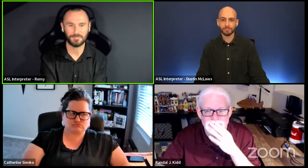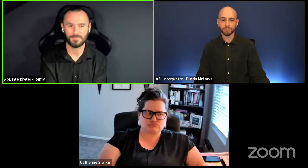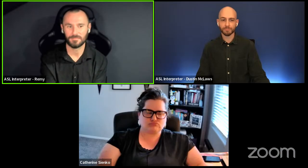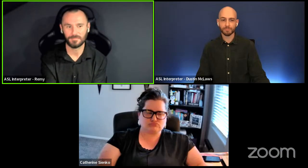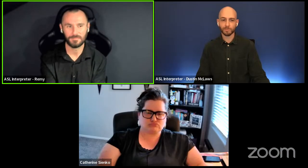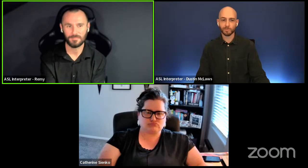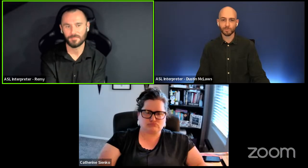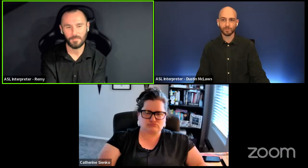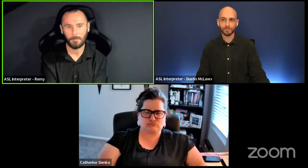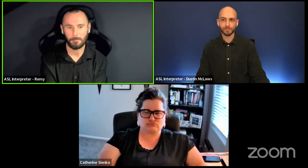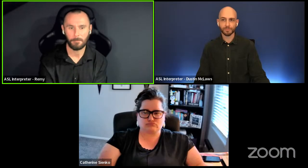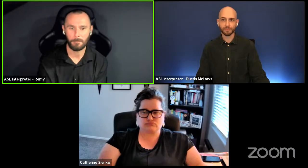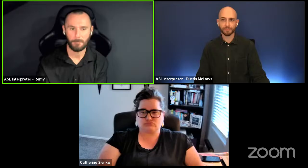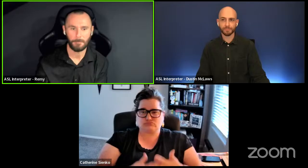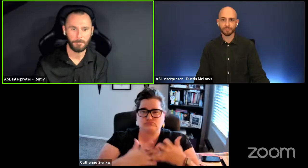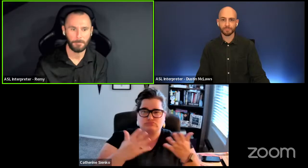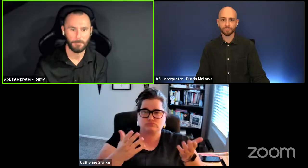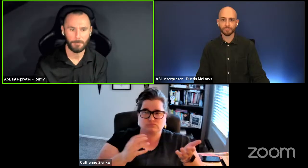that.